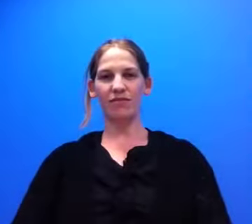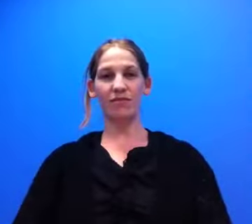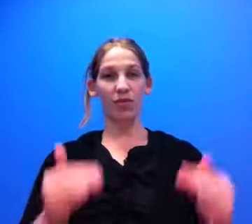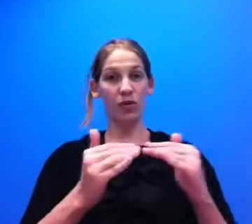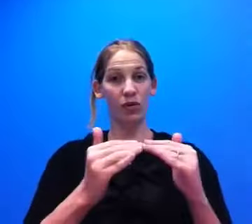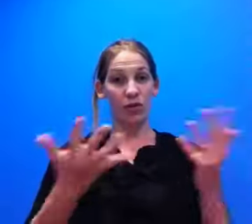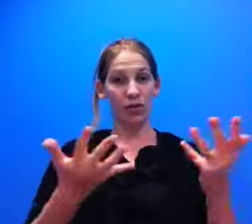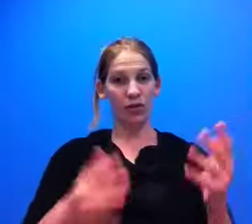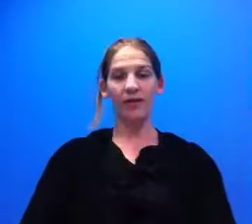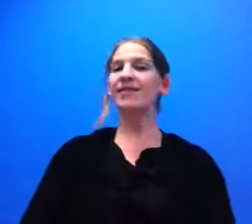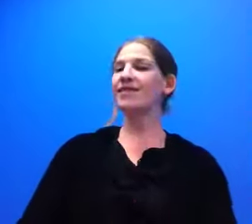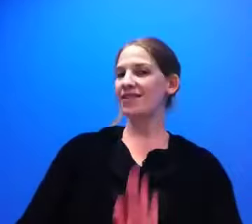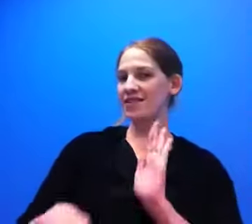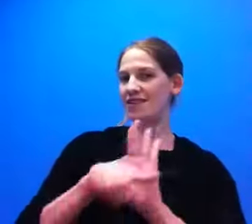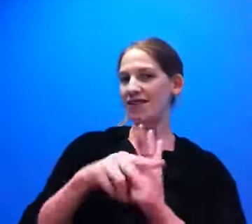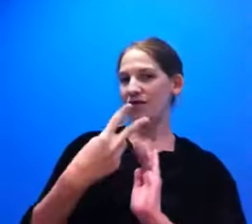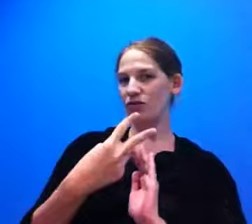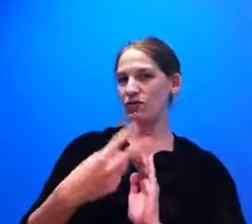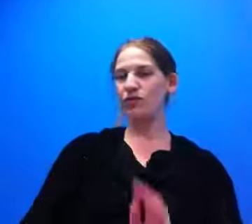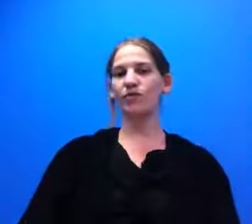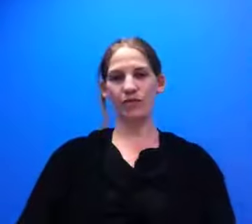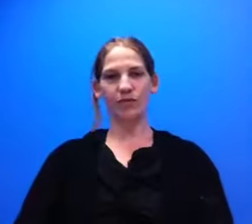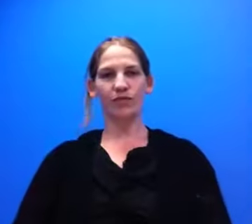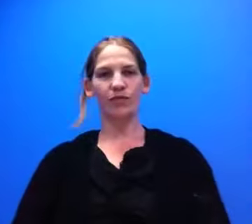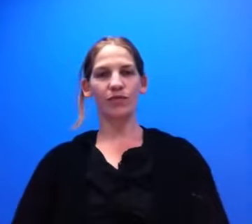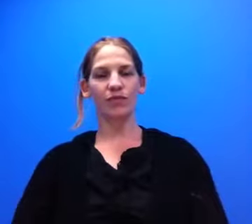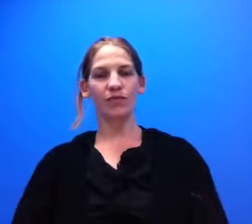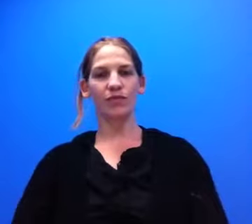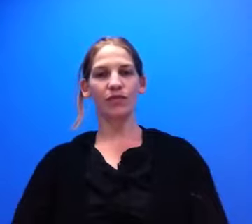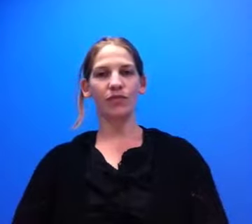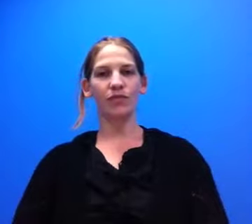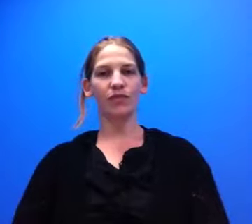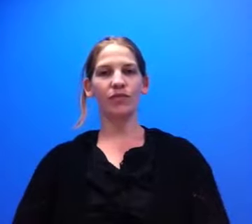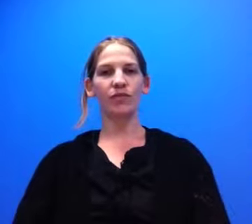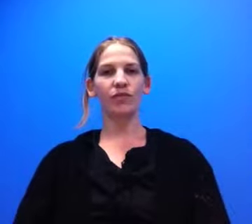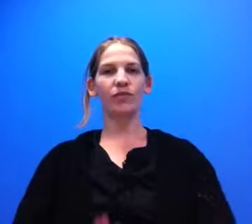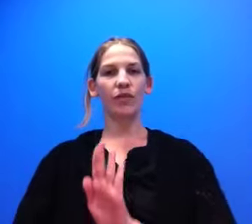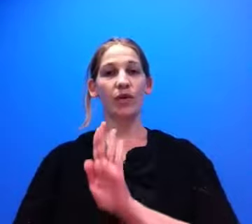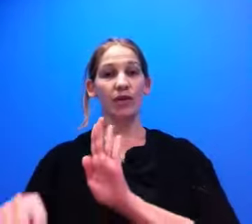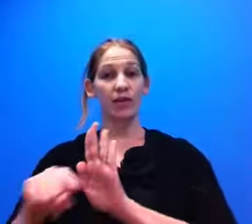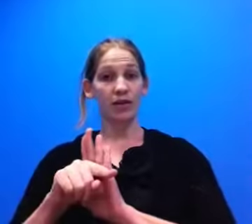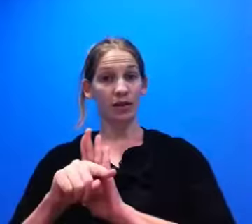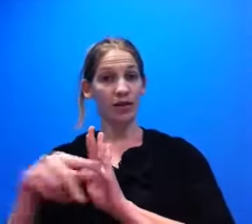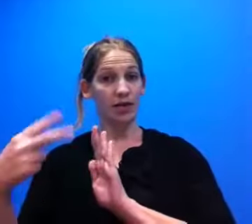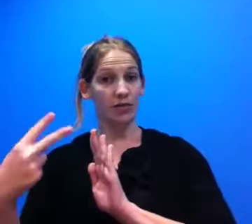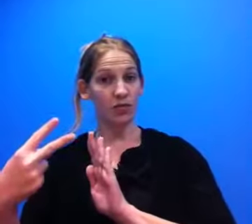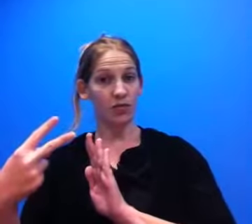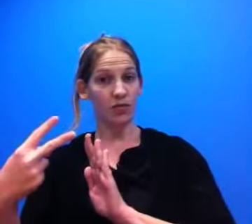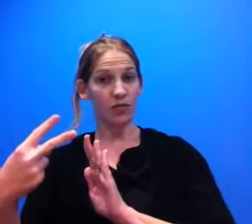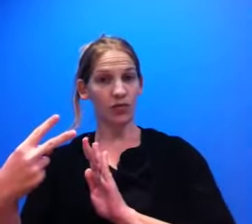good. -2. Now, here we go. What do I add to -2 to get 5?